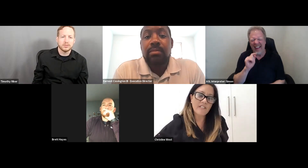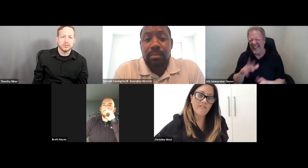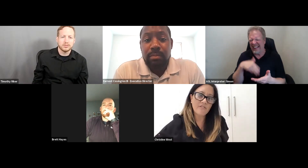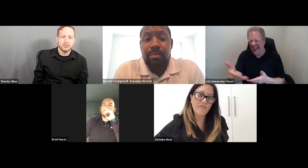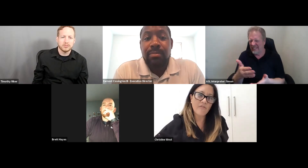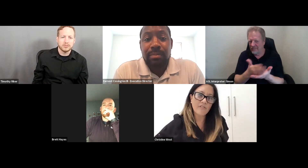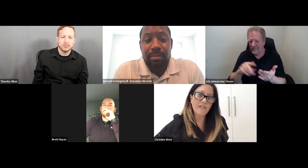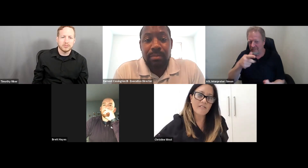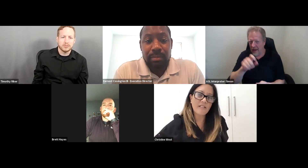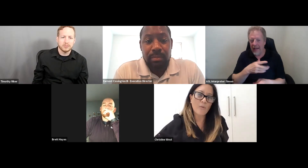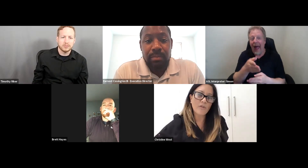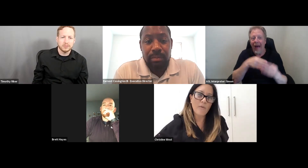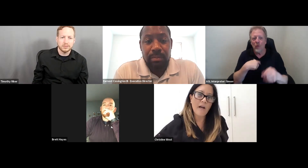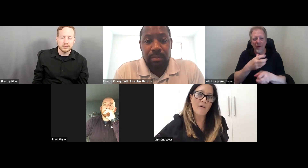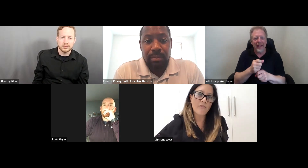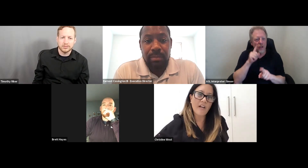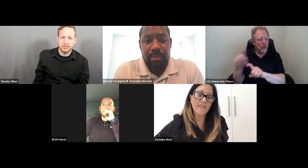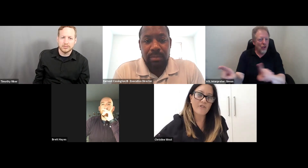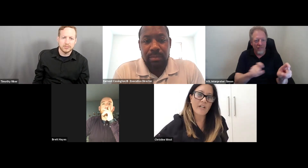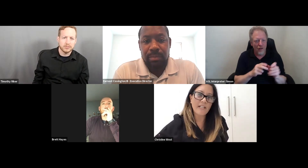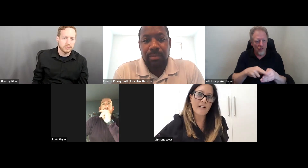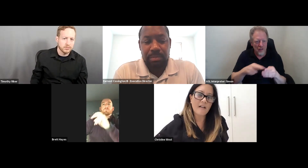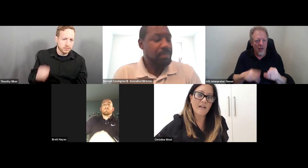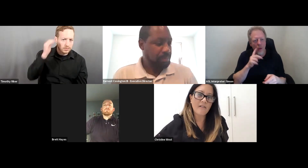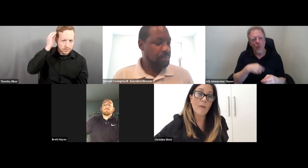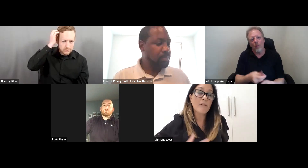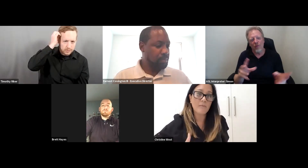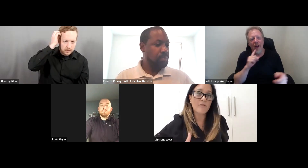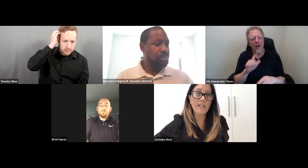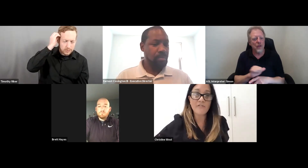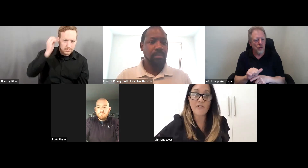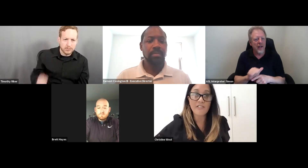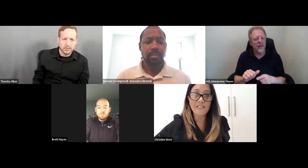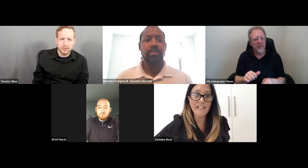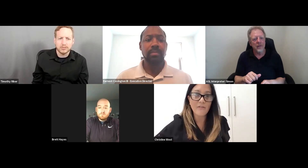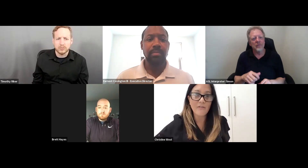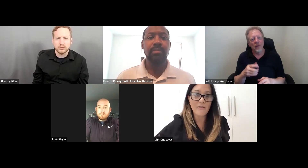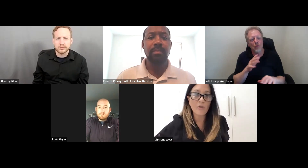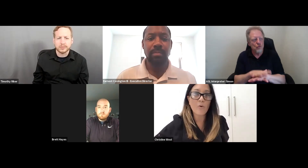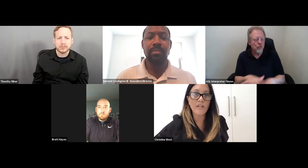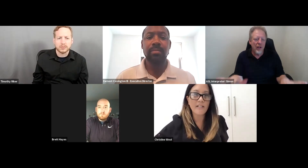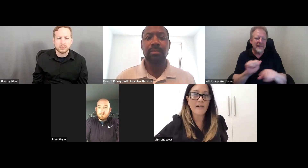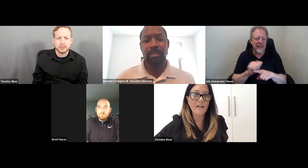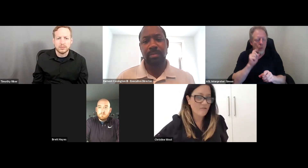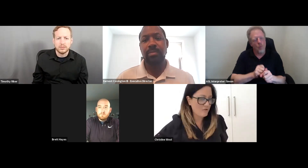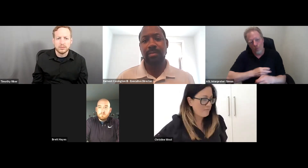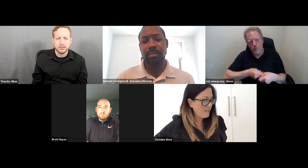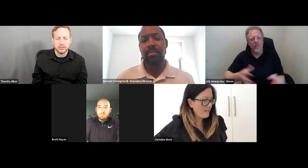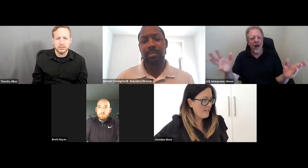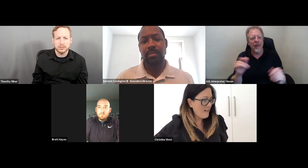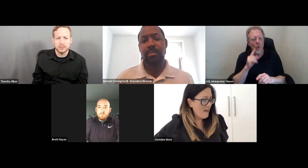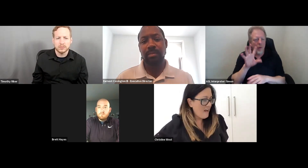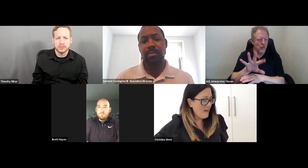we receive the survey results, then we'll go about providing the training, replicable trainings across the state. And those will be recorded on